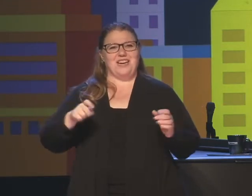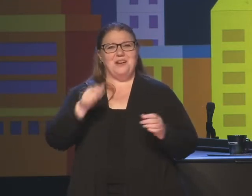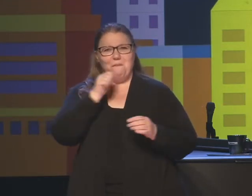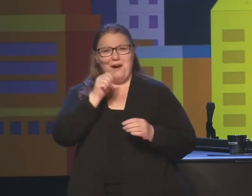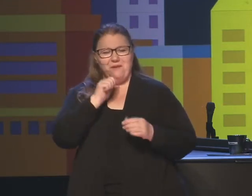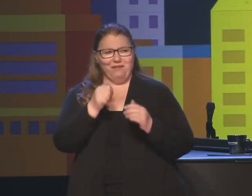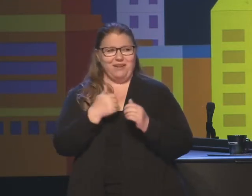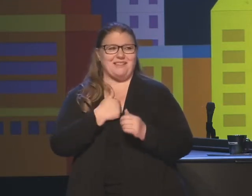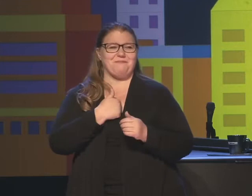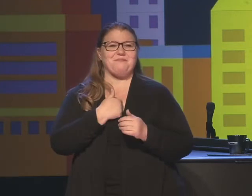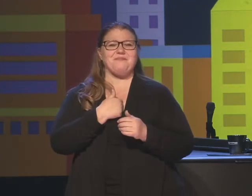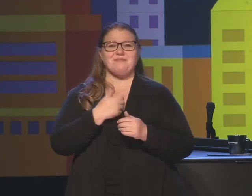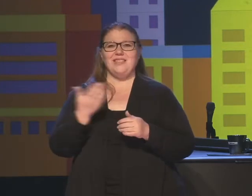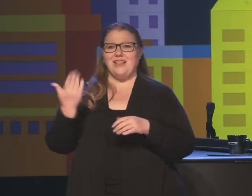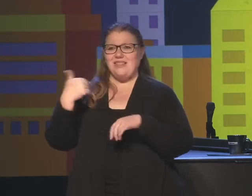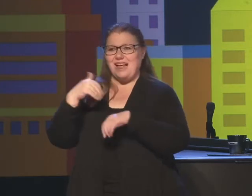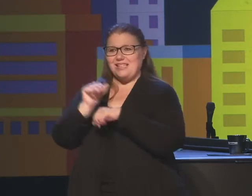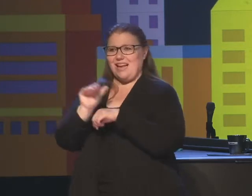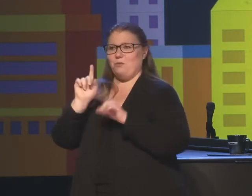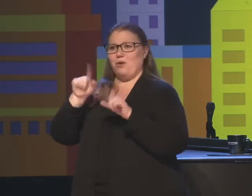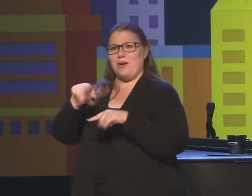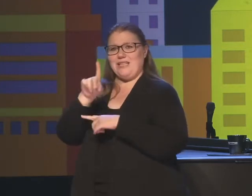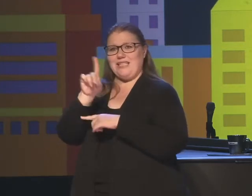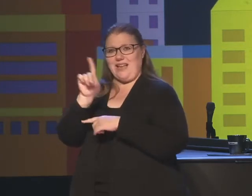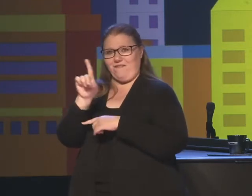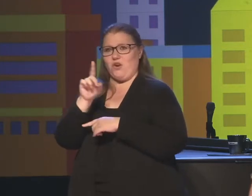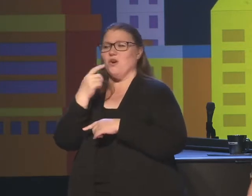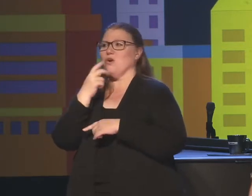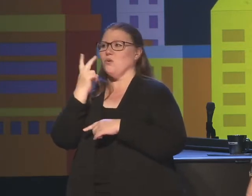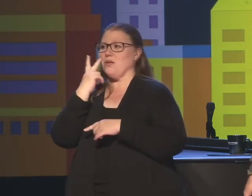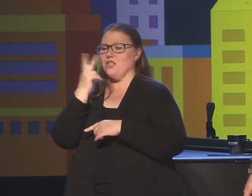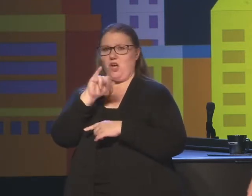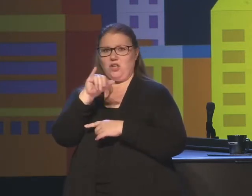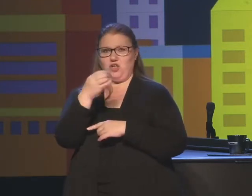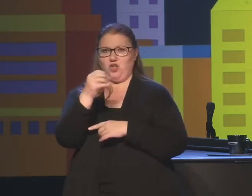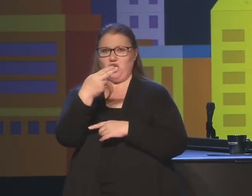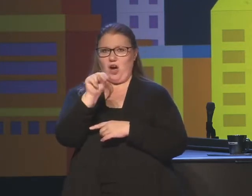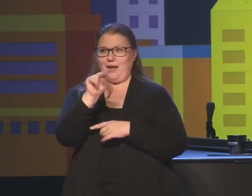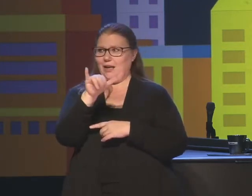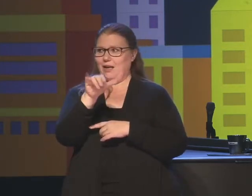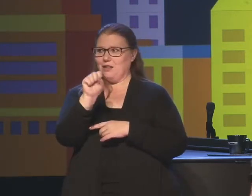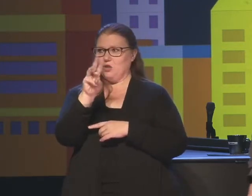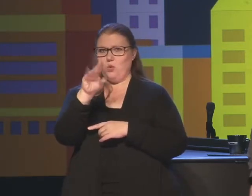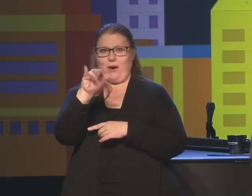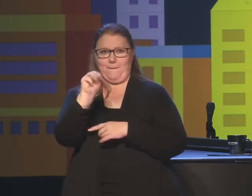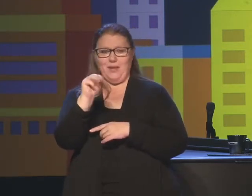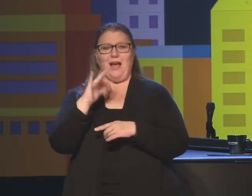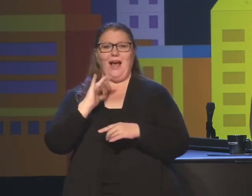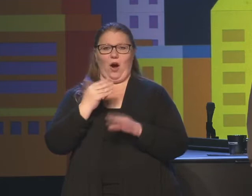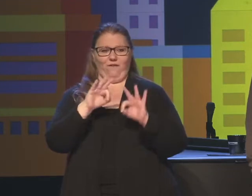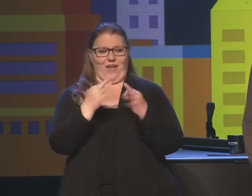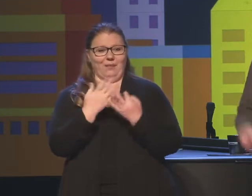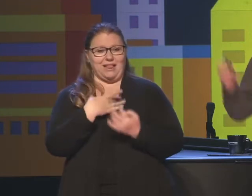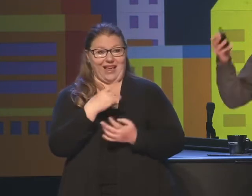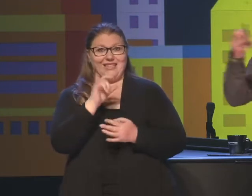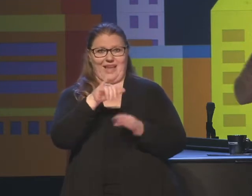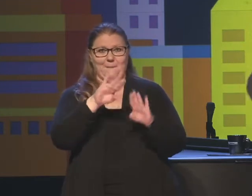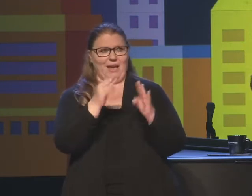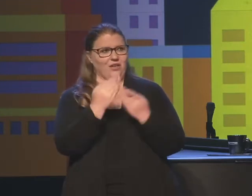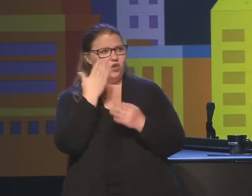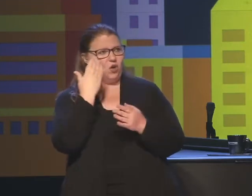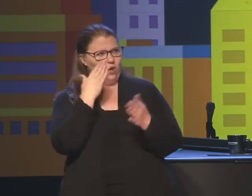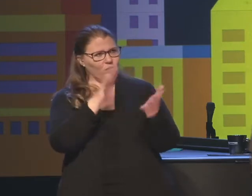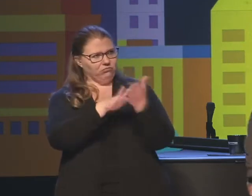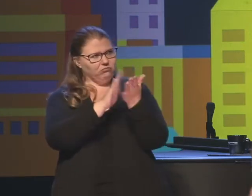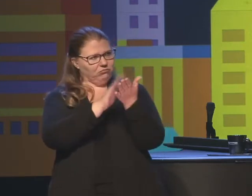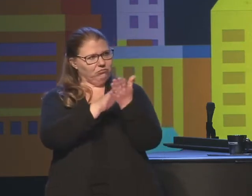the thing. Last night we went down to Denver, right? And we went and saw Johnny Swim, band we like, Wendy and I and our daughter. We went and saw Johnny Swim. Some of you know Johnny Swim. You can